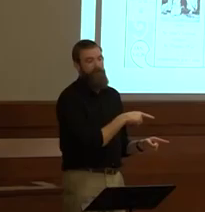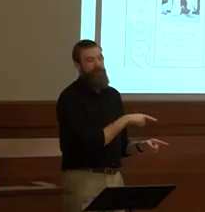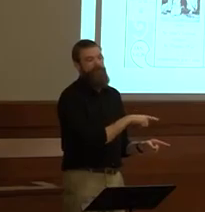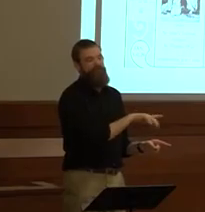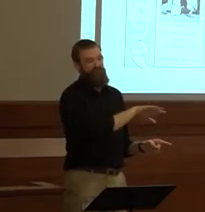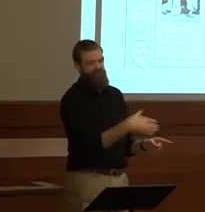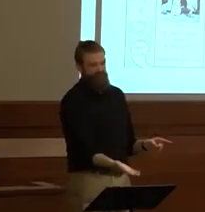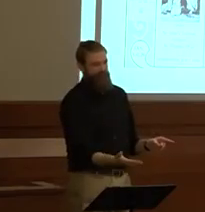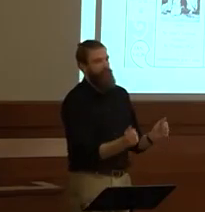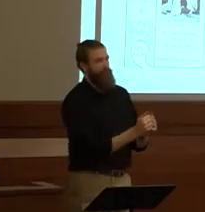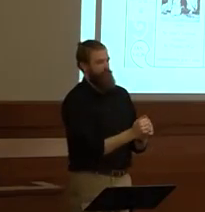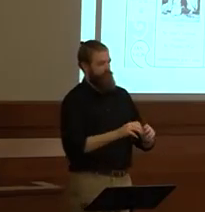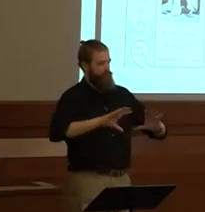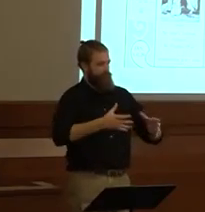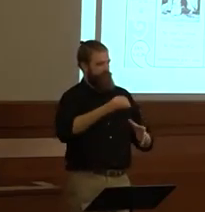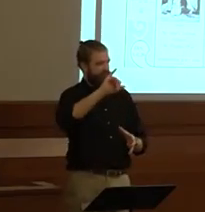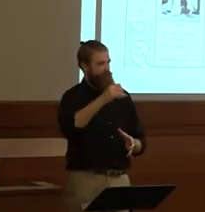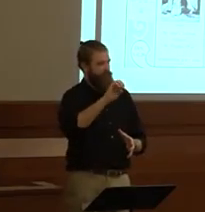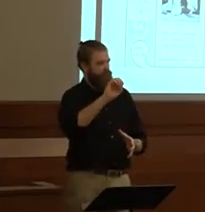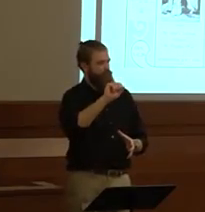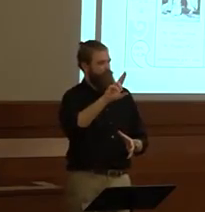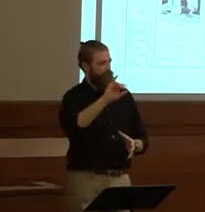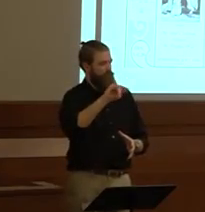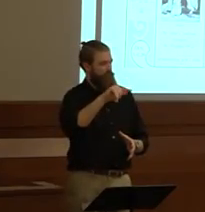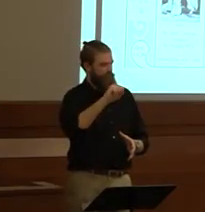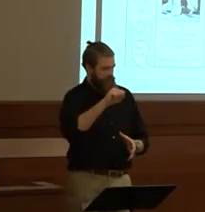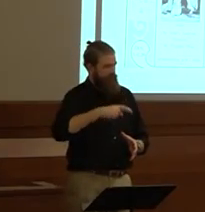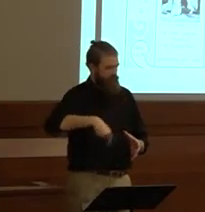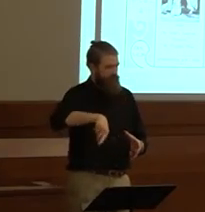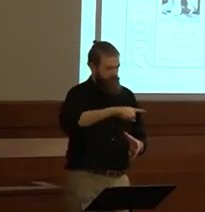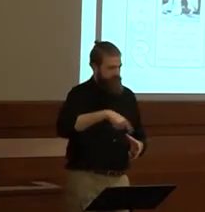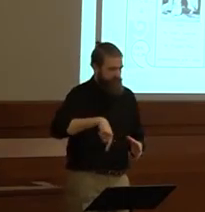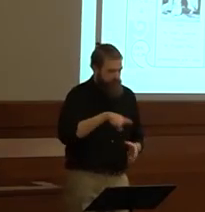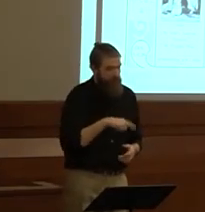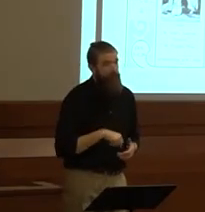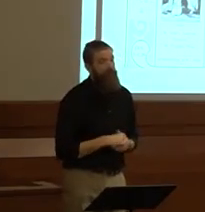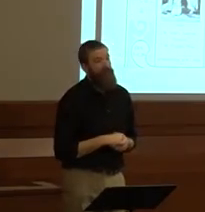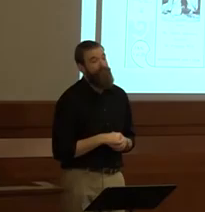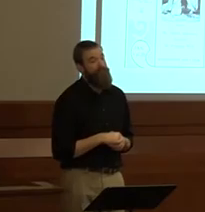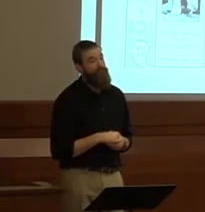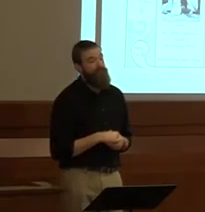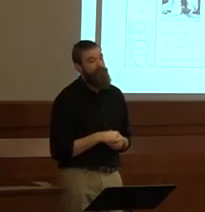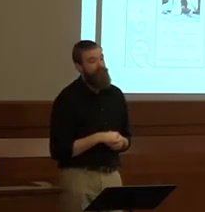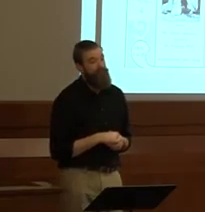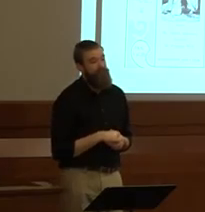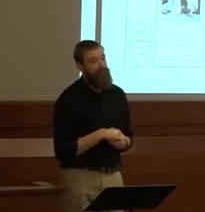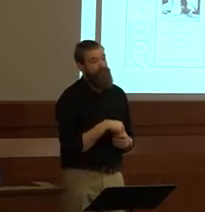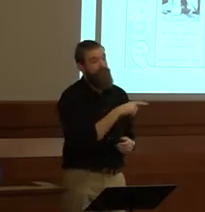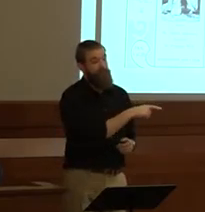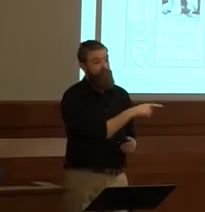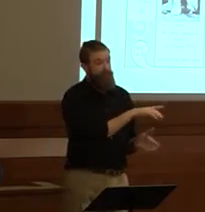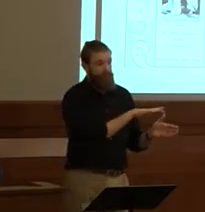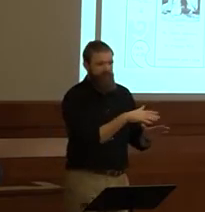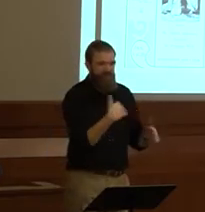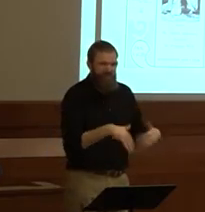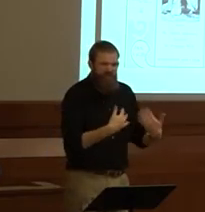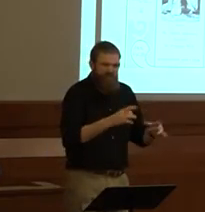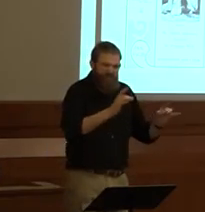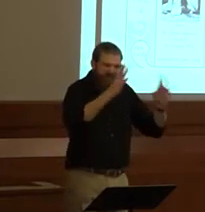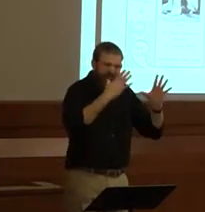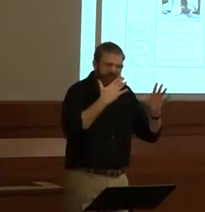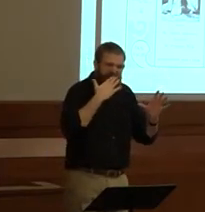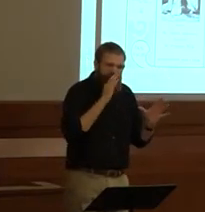to die brutally after much suffering at the hands of the, not the Huron,